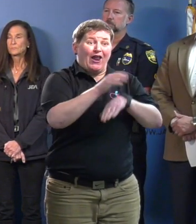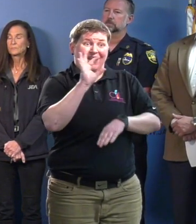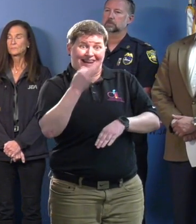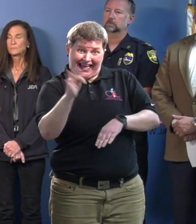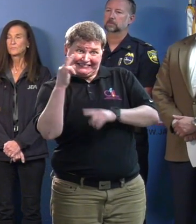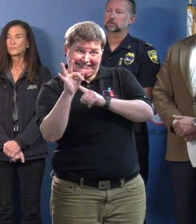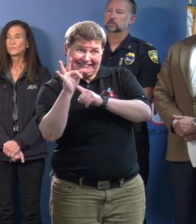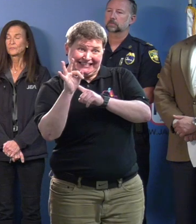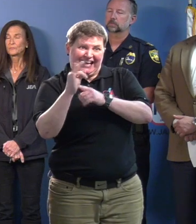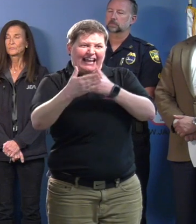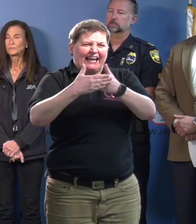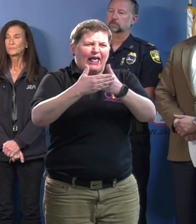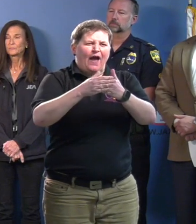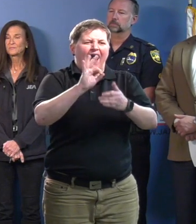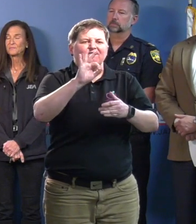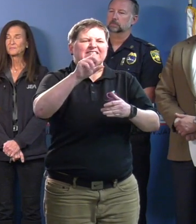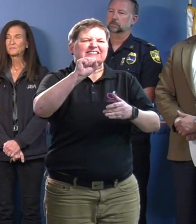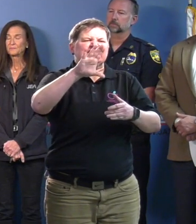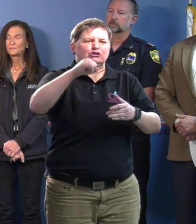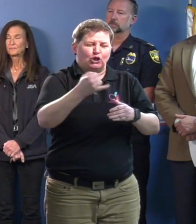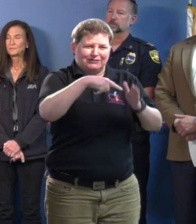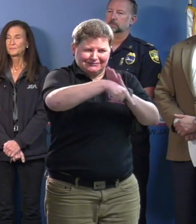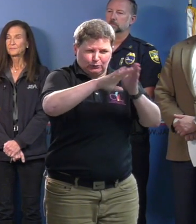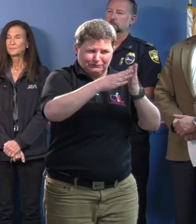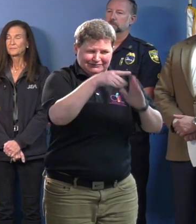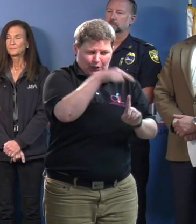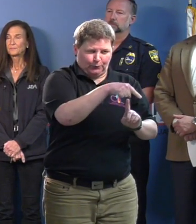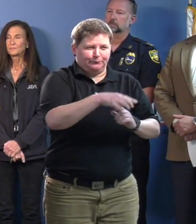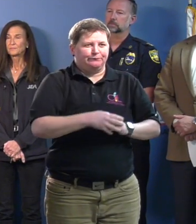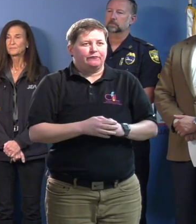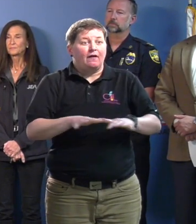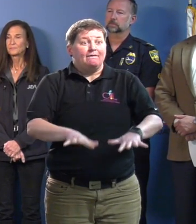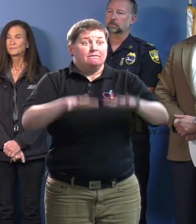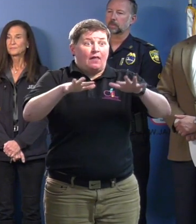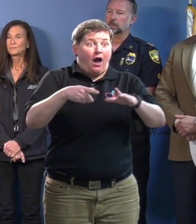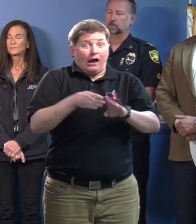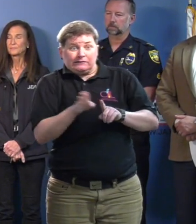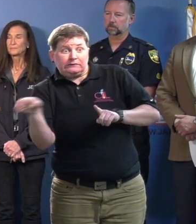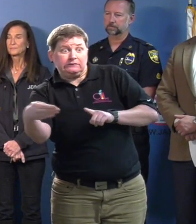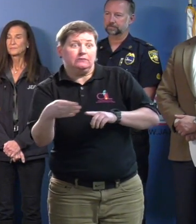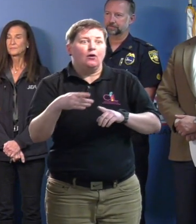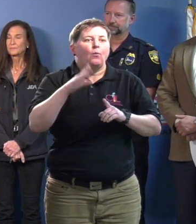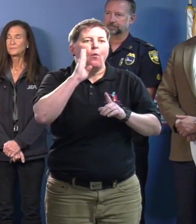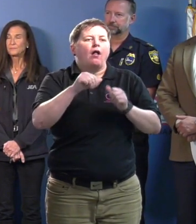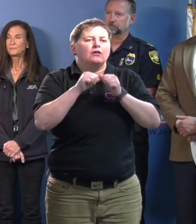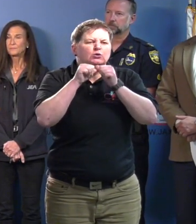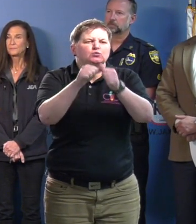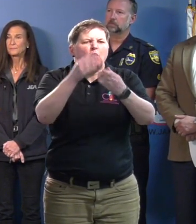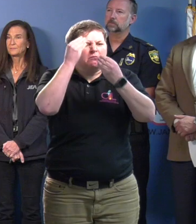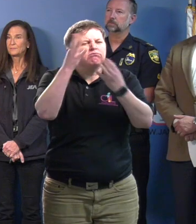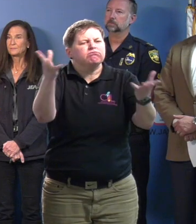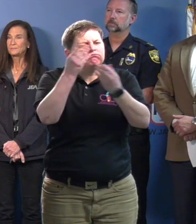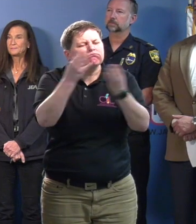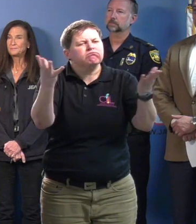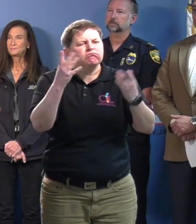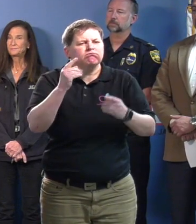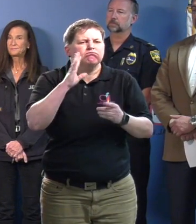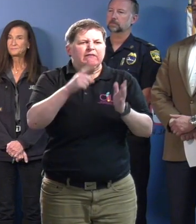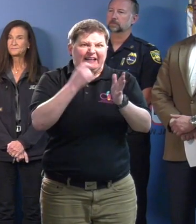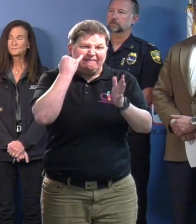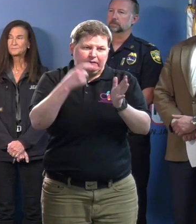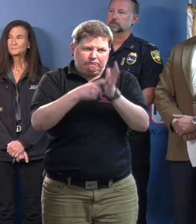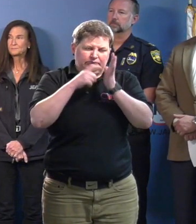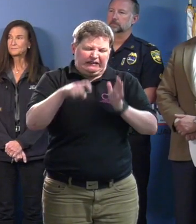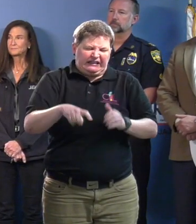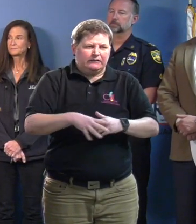downtown. Flood detours will continue to be announced as weather conditions demand. We have spot detours that will be implemented for any debris in the